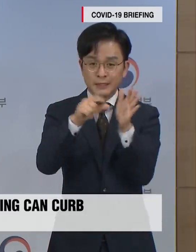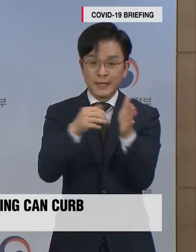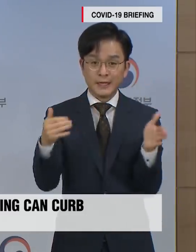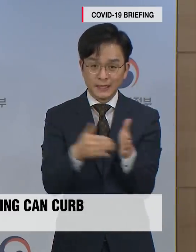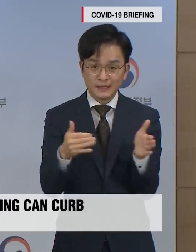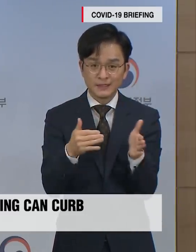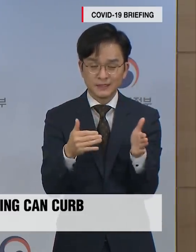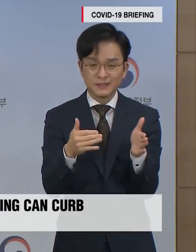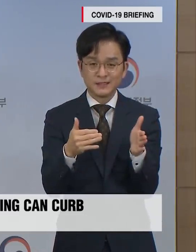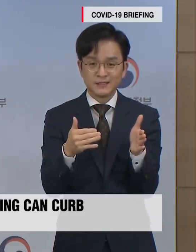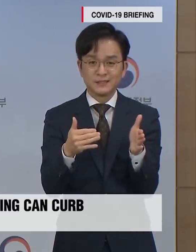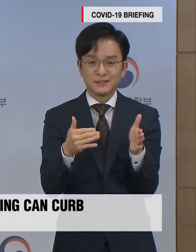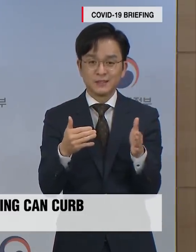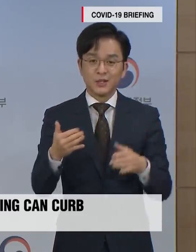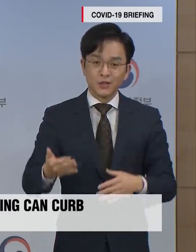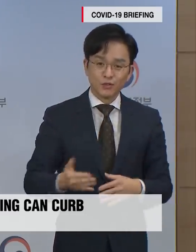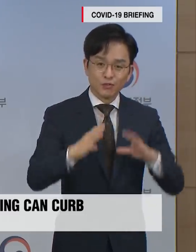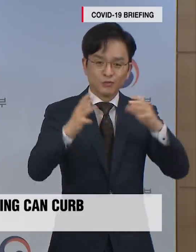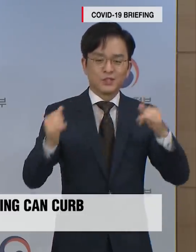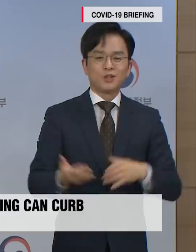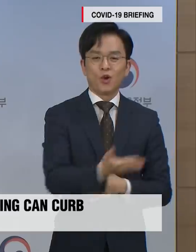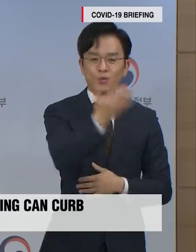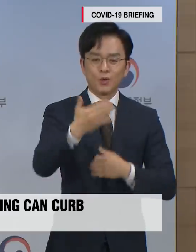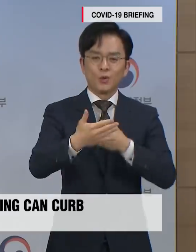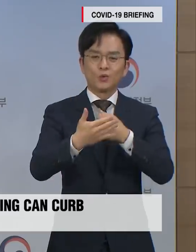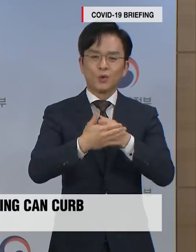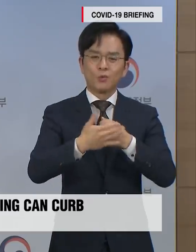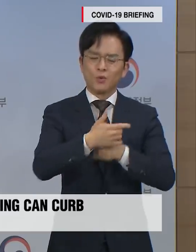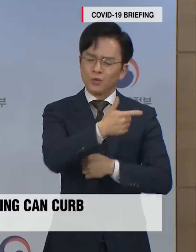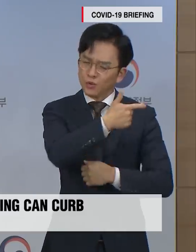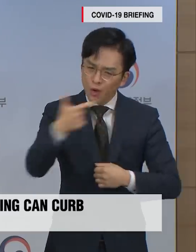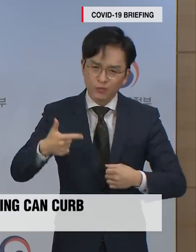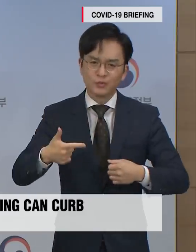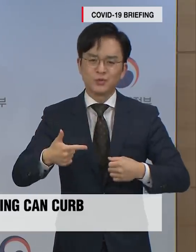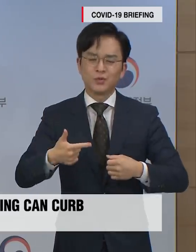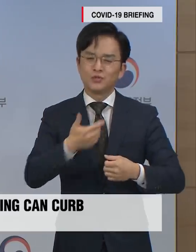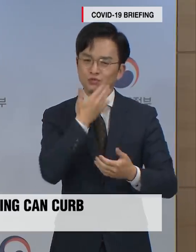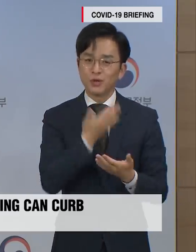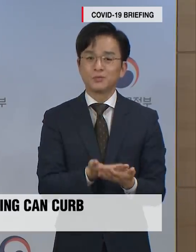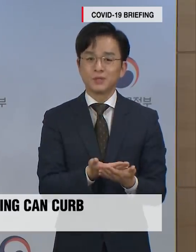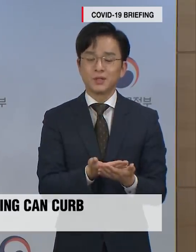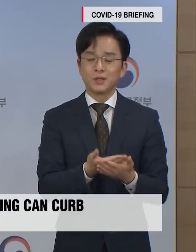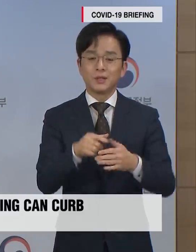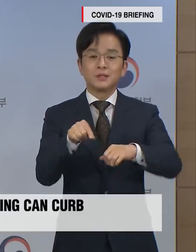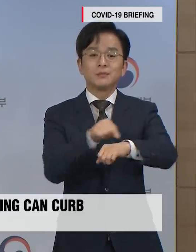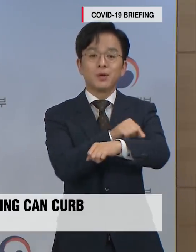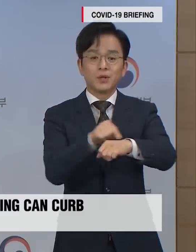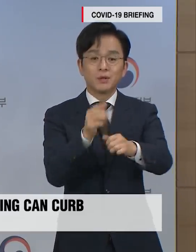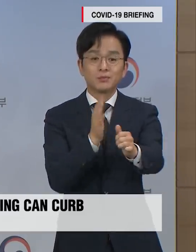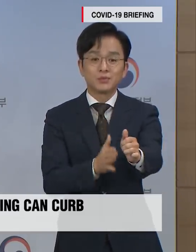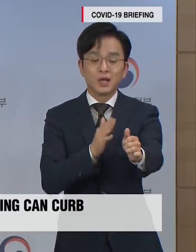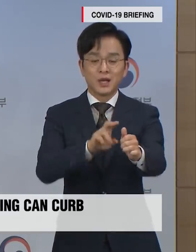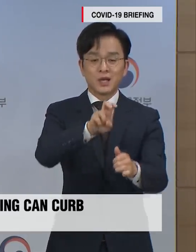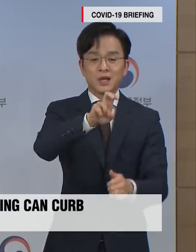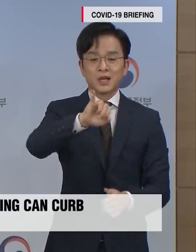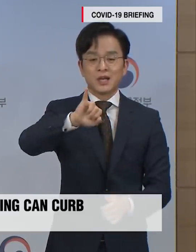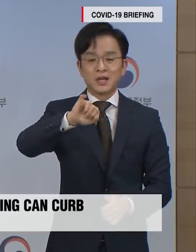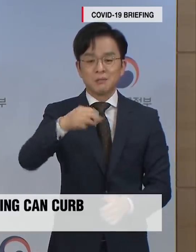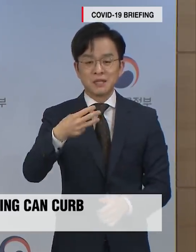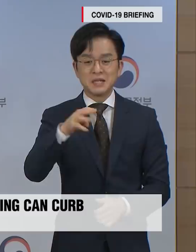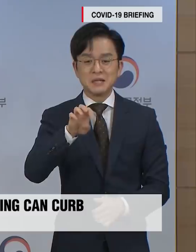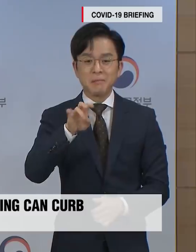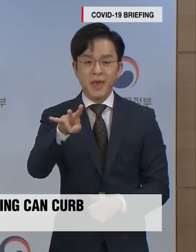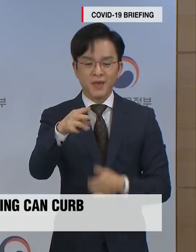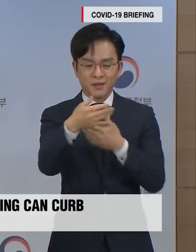ask you to maintain social distancing even till the end. So we really need your help. In particular, make sure to avoid